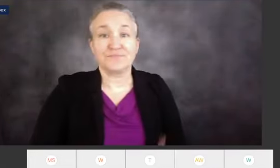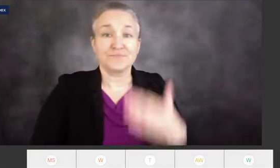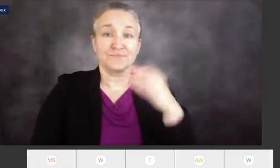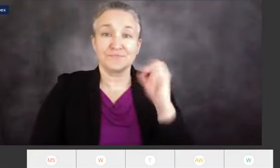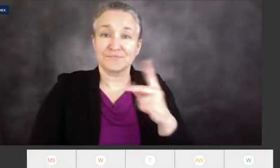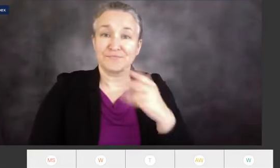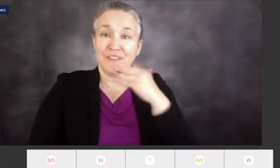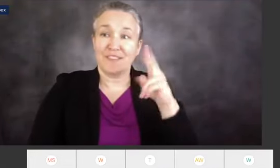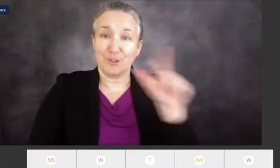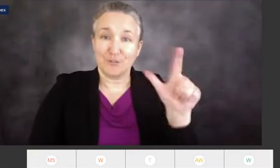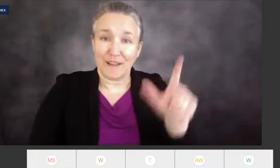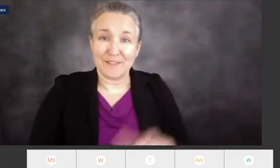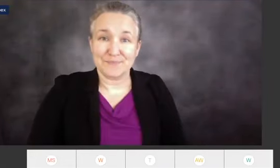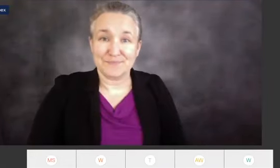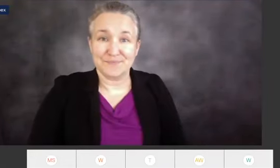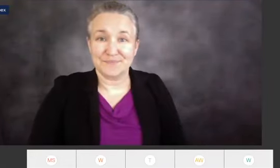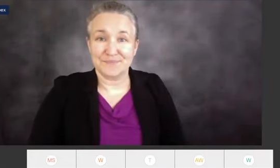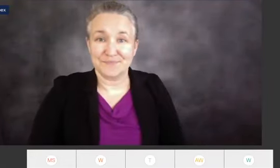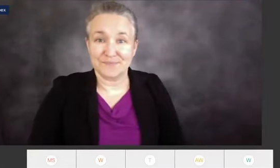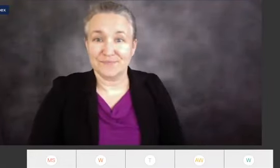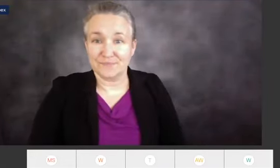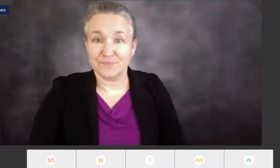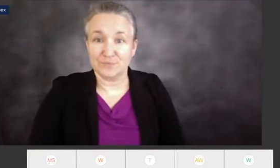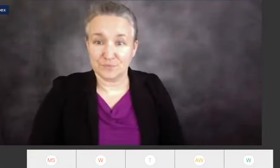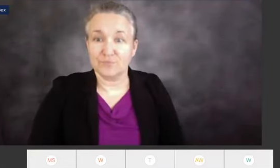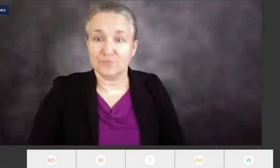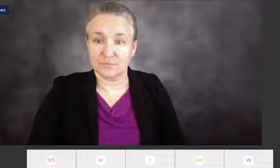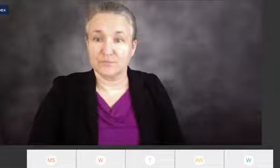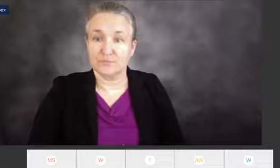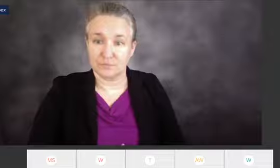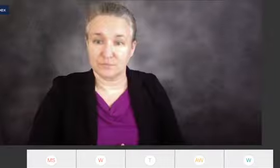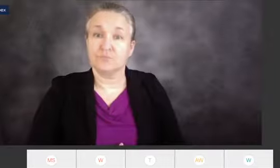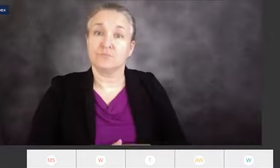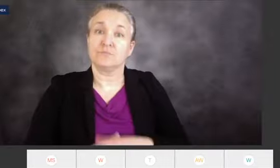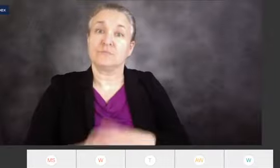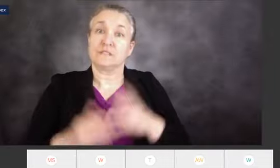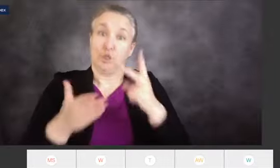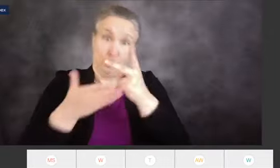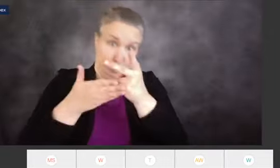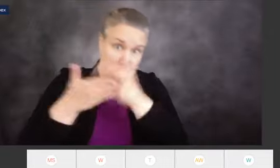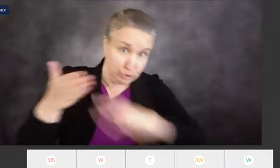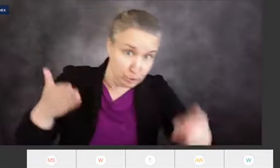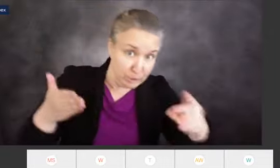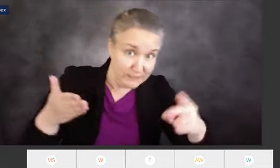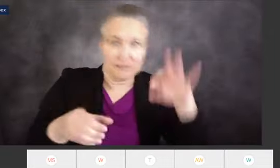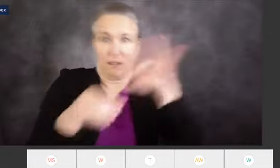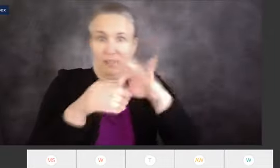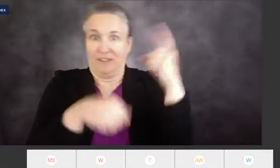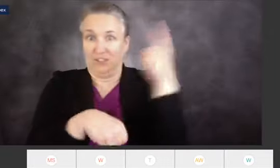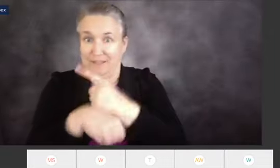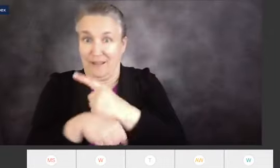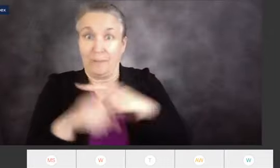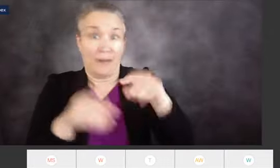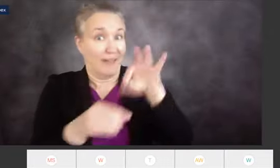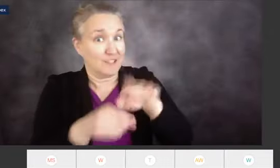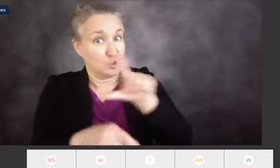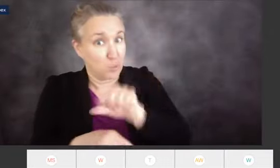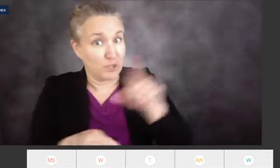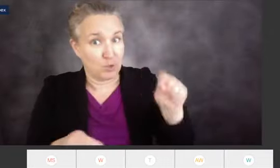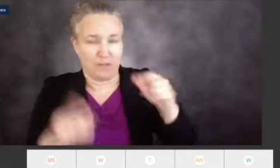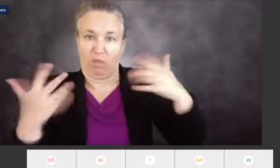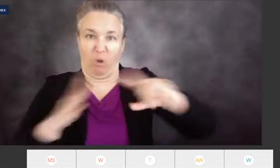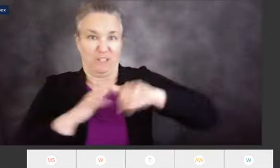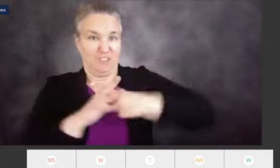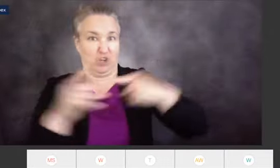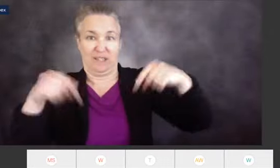Val. We are just under 2 weeks away from Election Day now, but election 2020 is well underway in